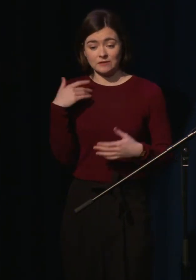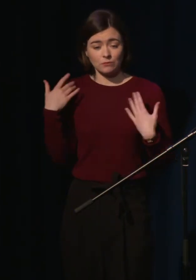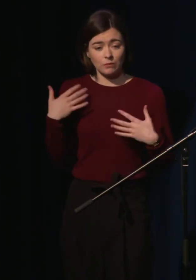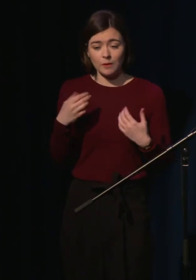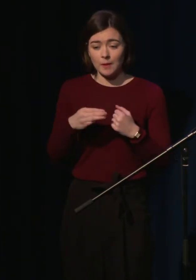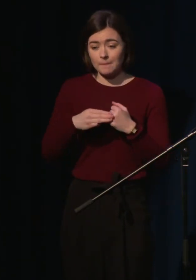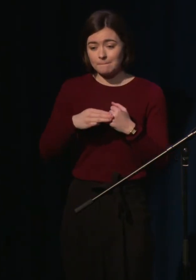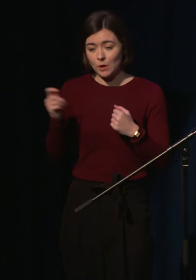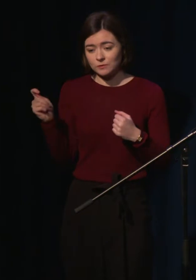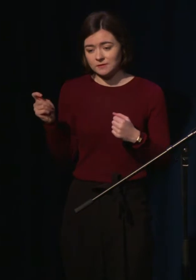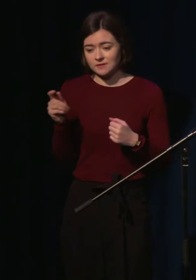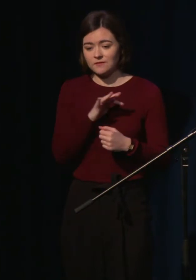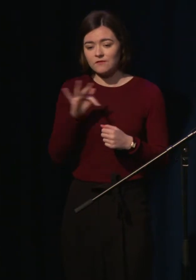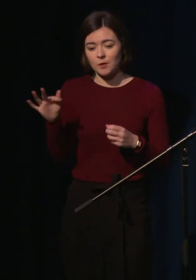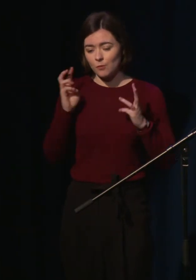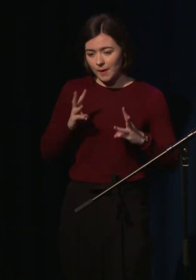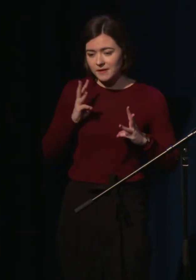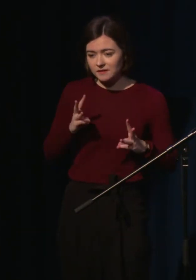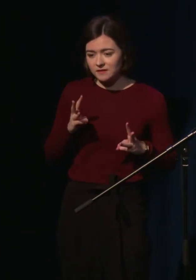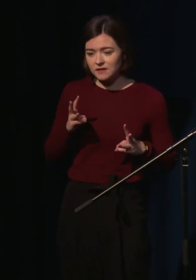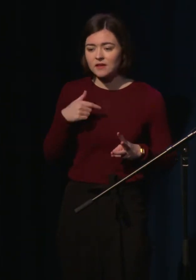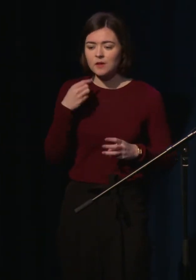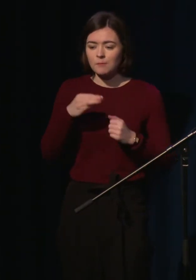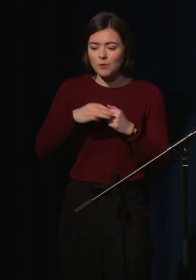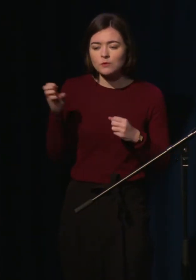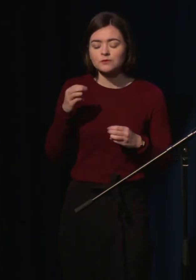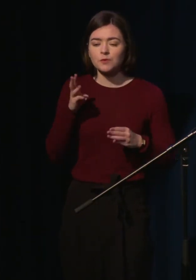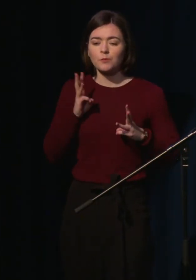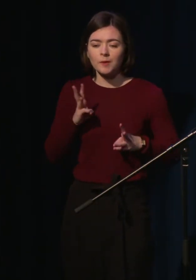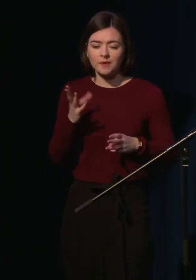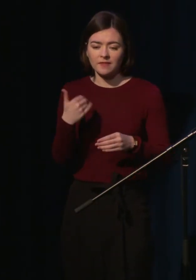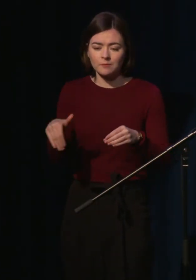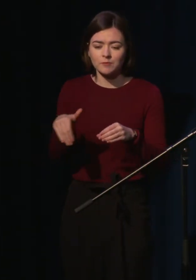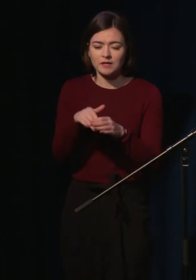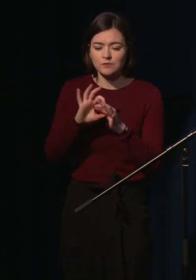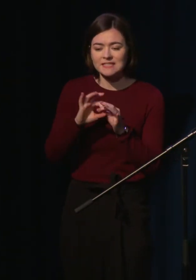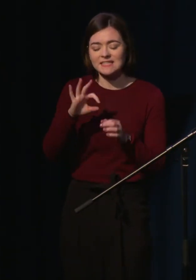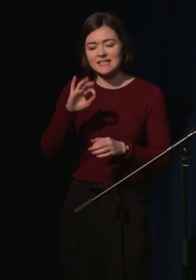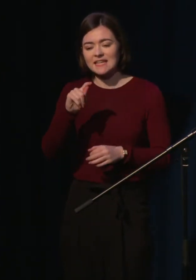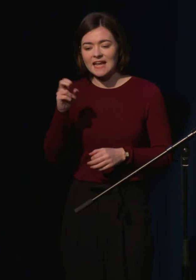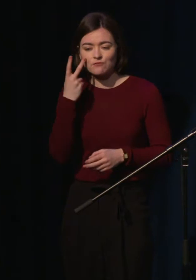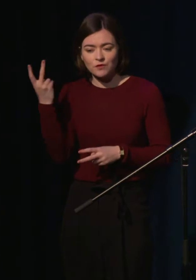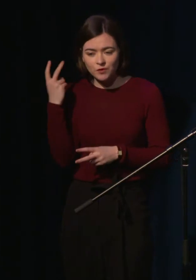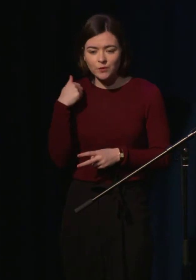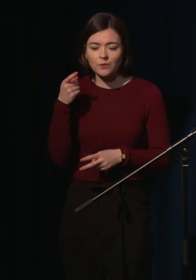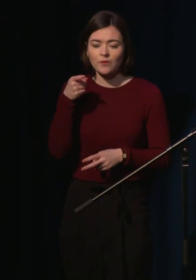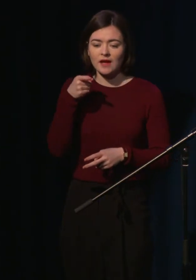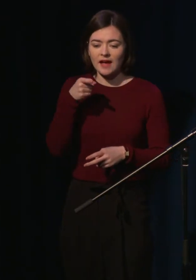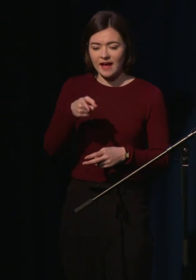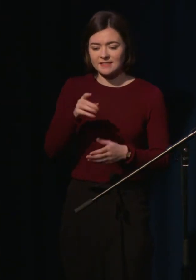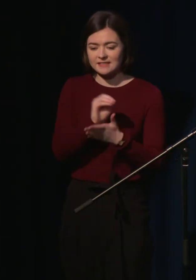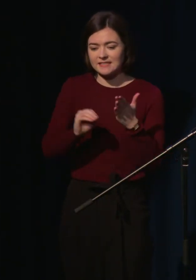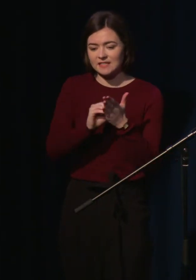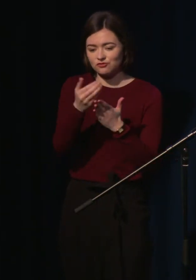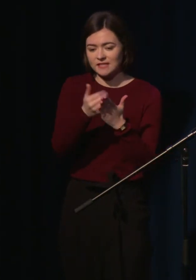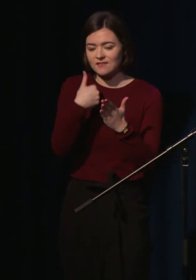overwhelmingly from women, most notably from those who participated in the Gate Review and the 72 signatories of the letter